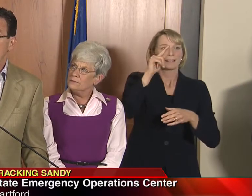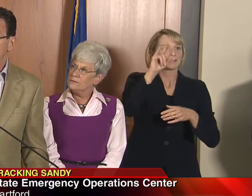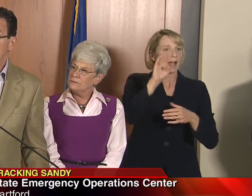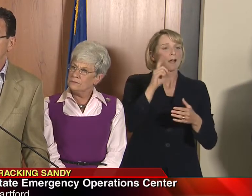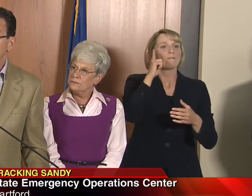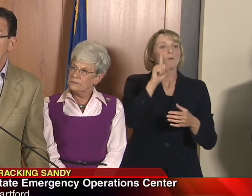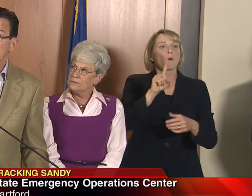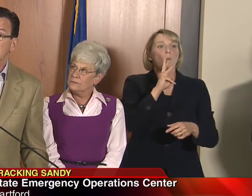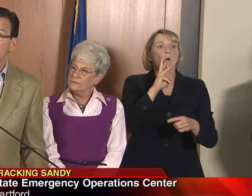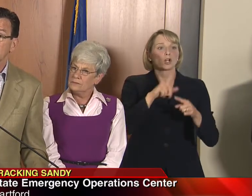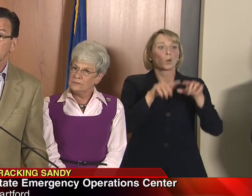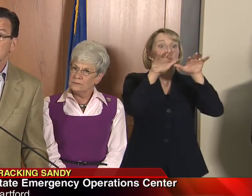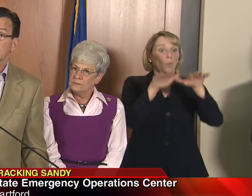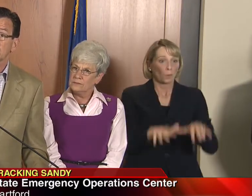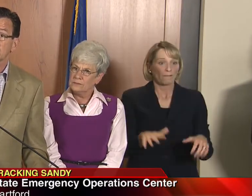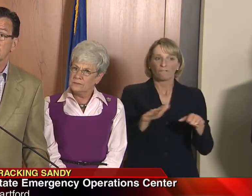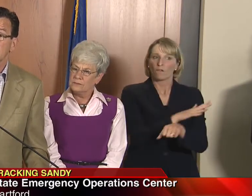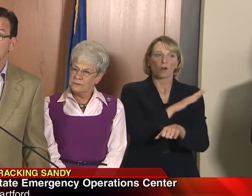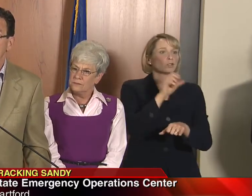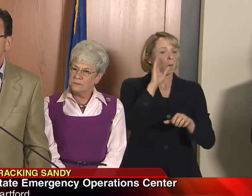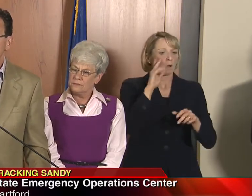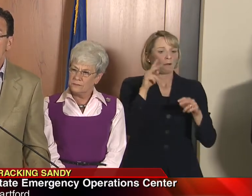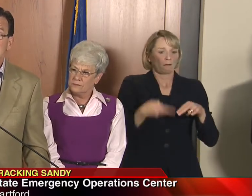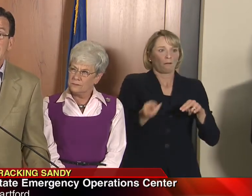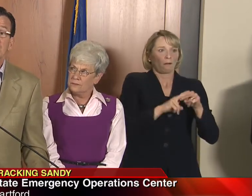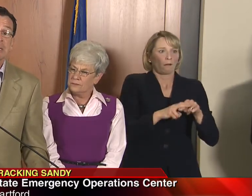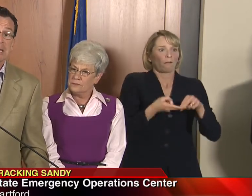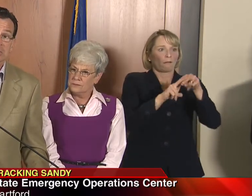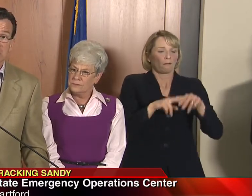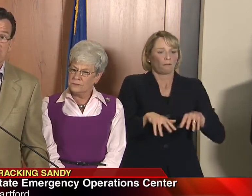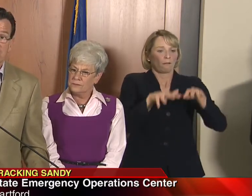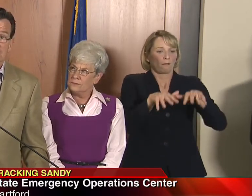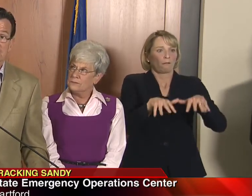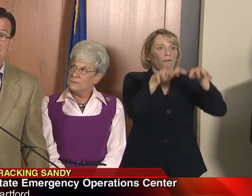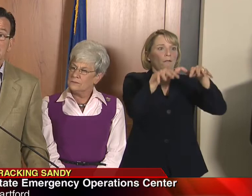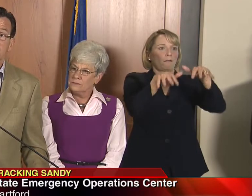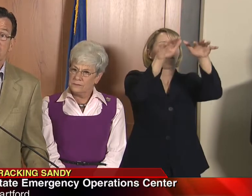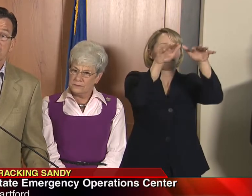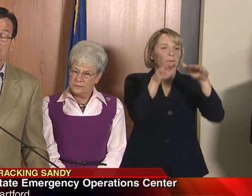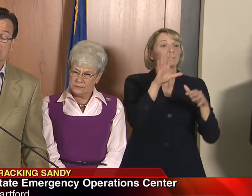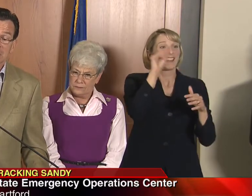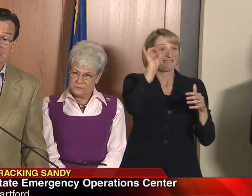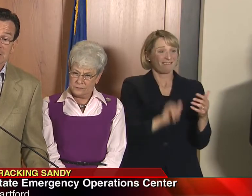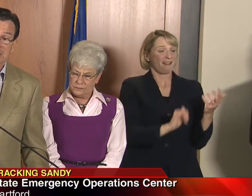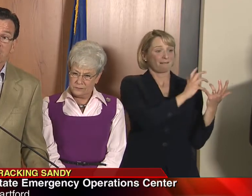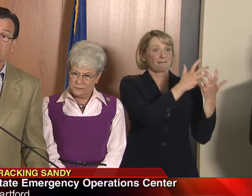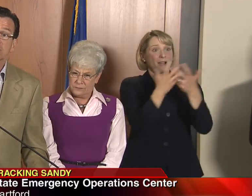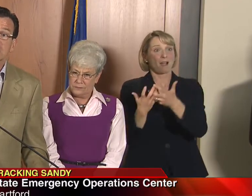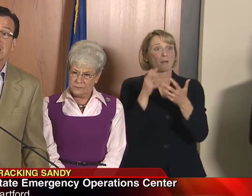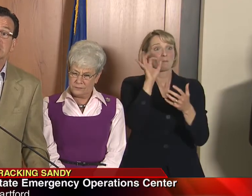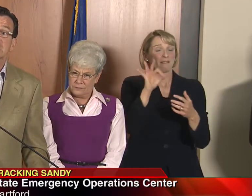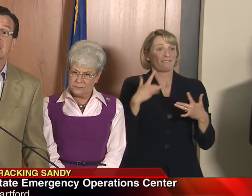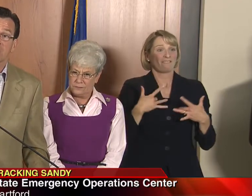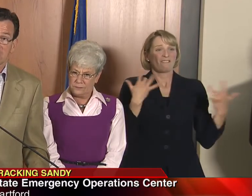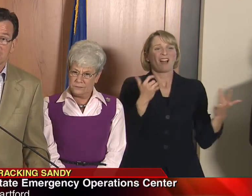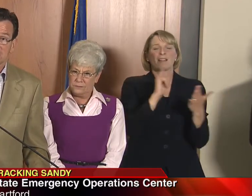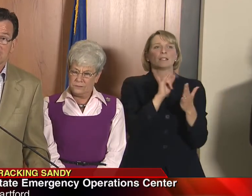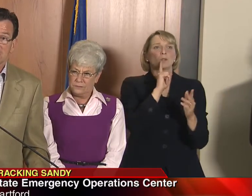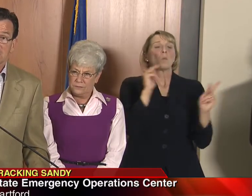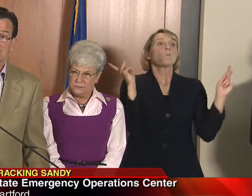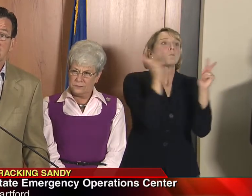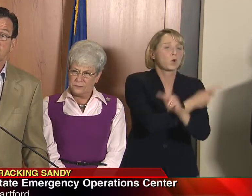drain, and with a surge getting closer and closer and closer. This combination of events is what is a worst-case